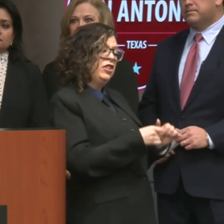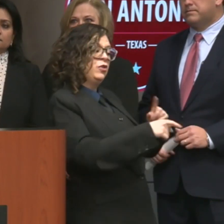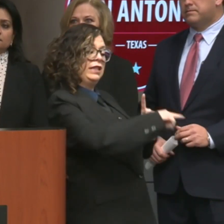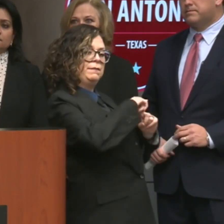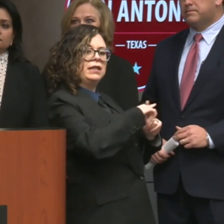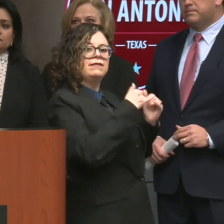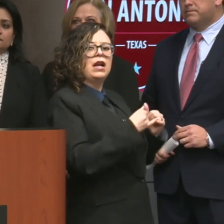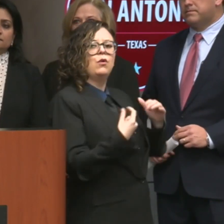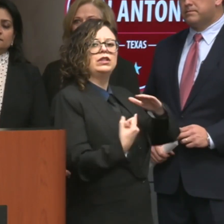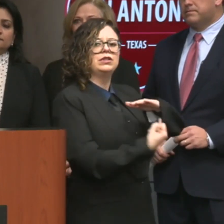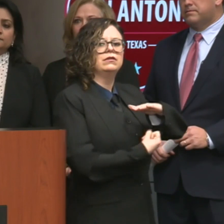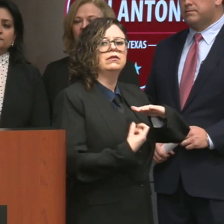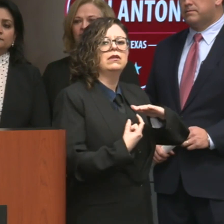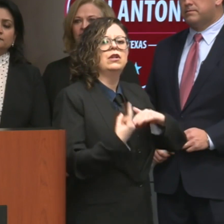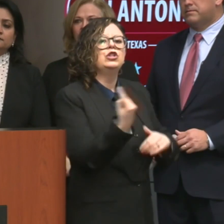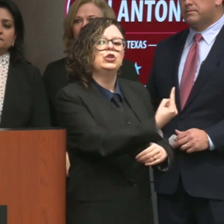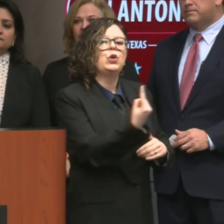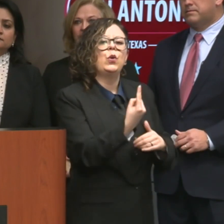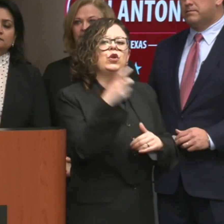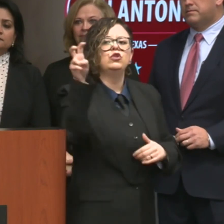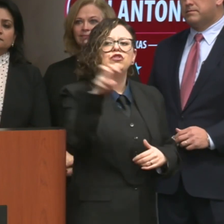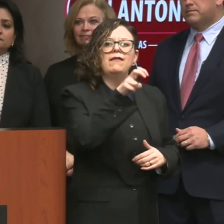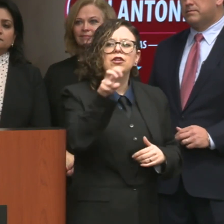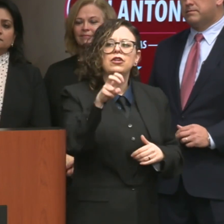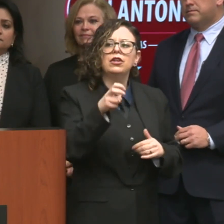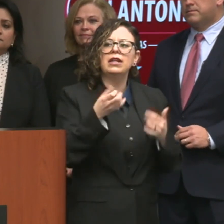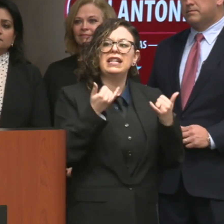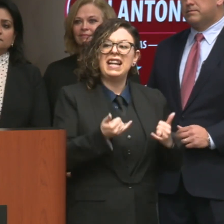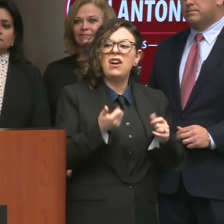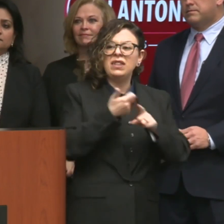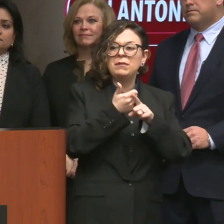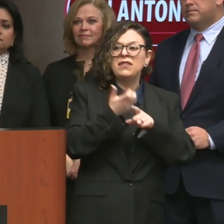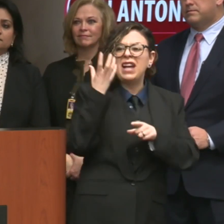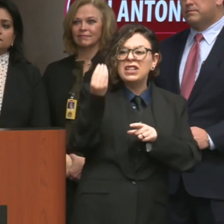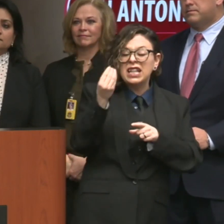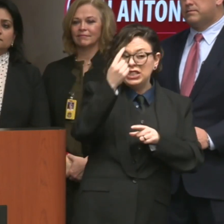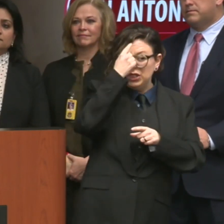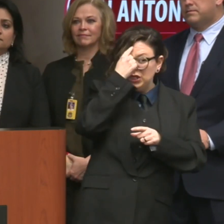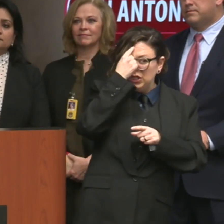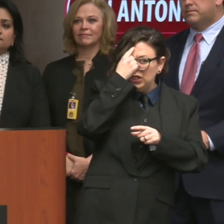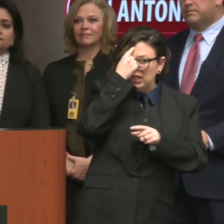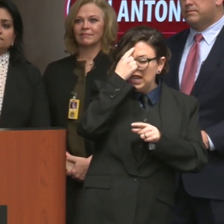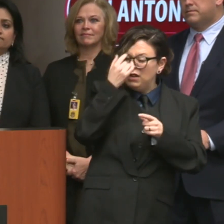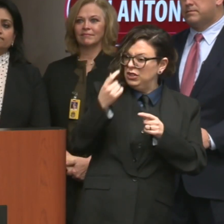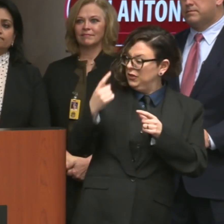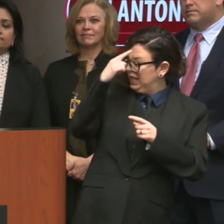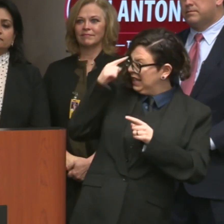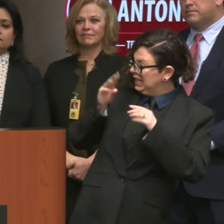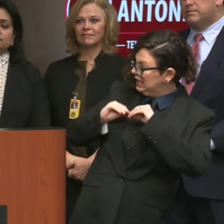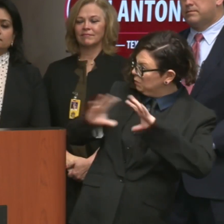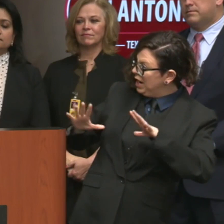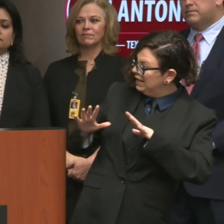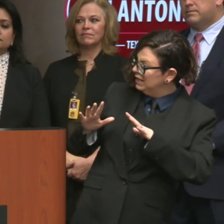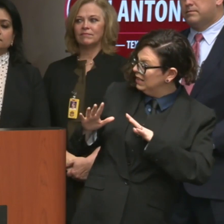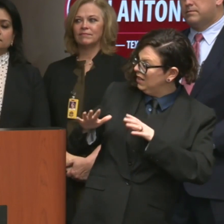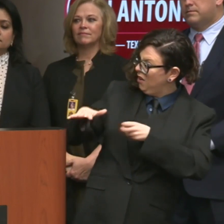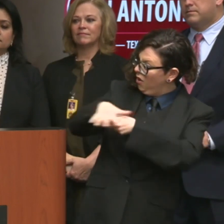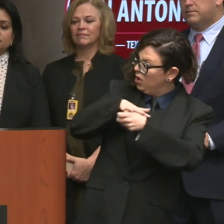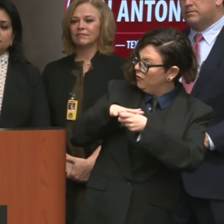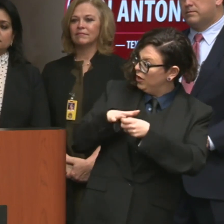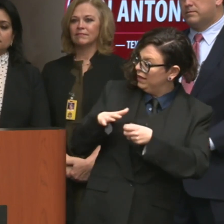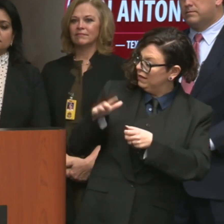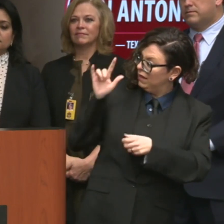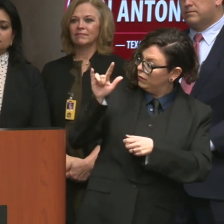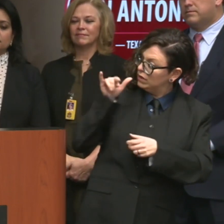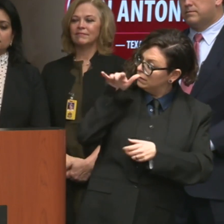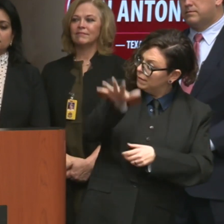outside now? Is there a concern because they're spending time outside that the virus might be able to spread to to the greater Lackland area? No, so as I